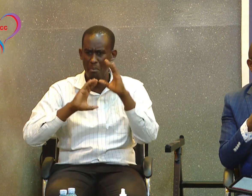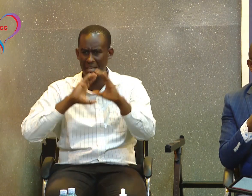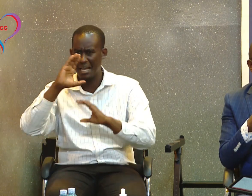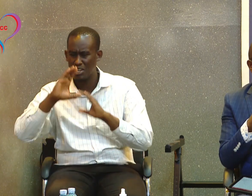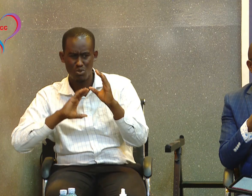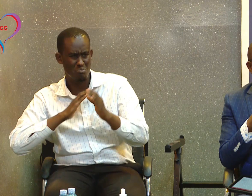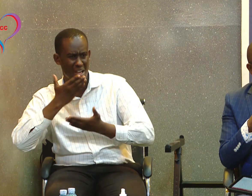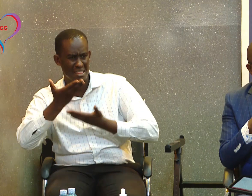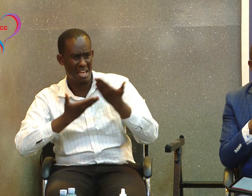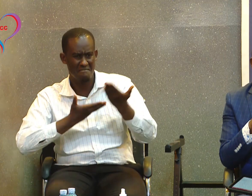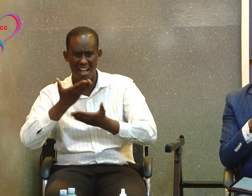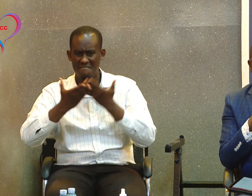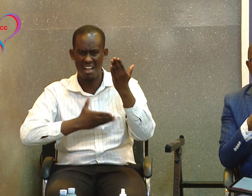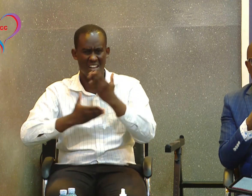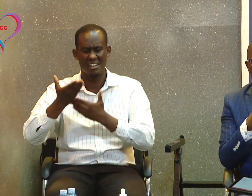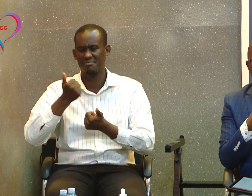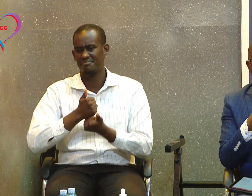communication is